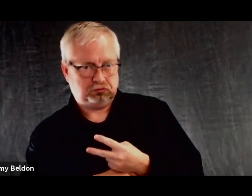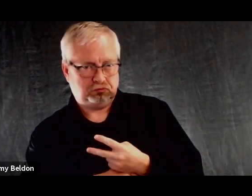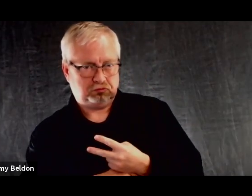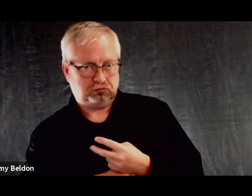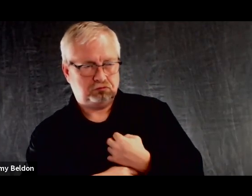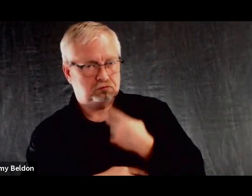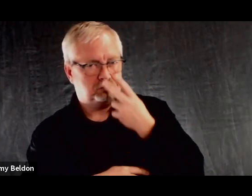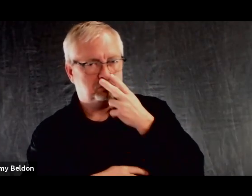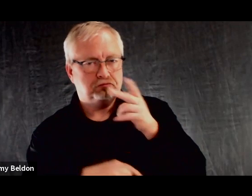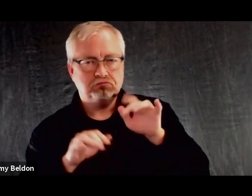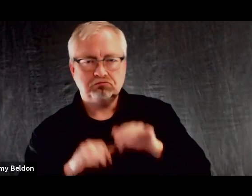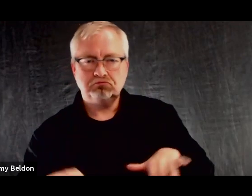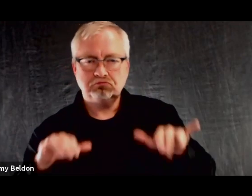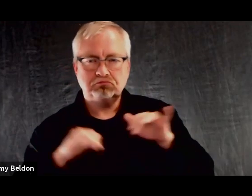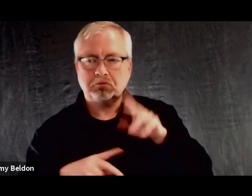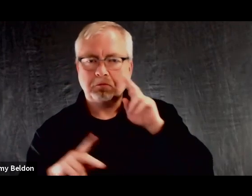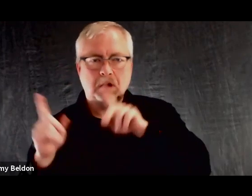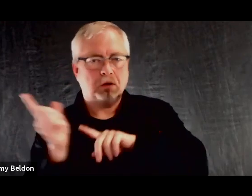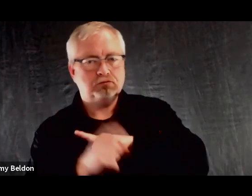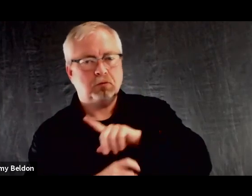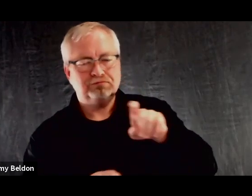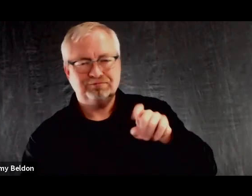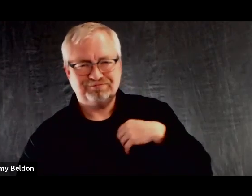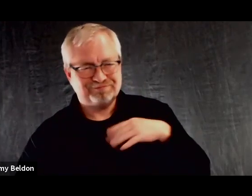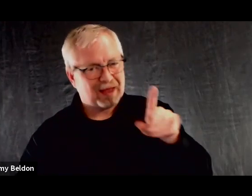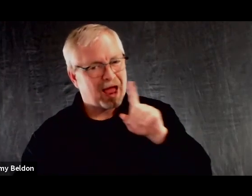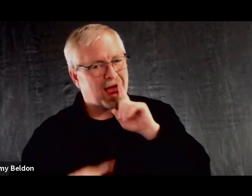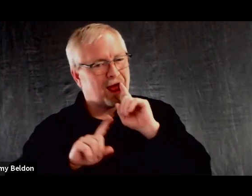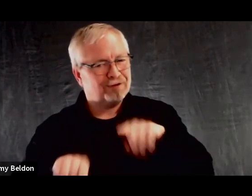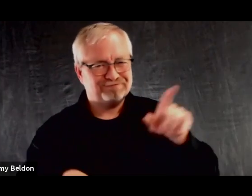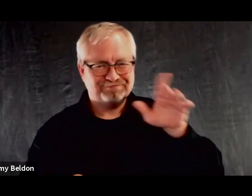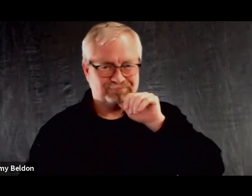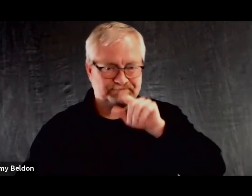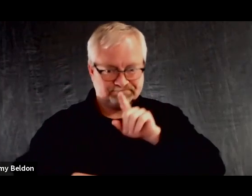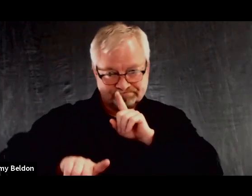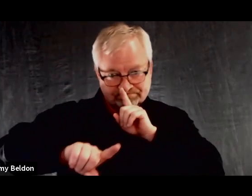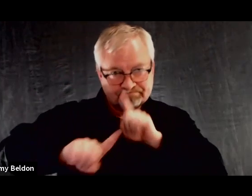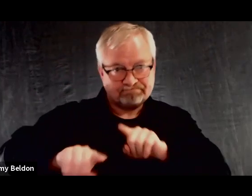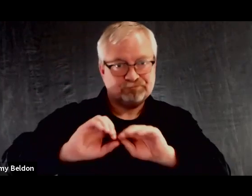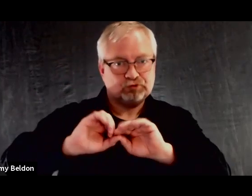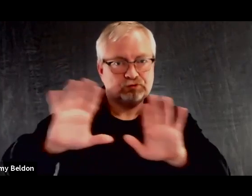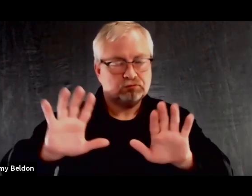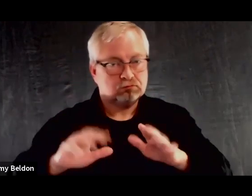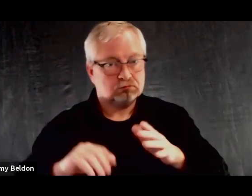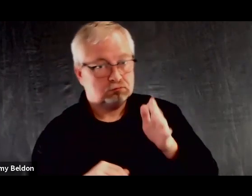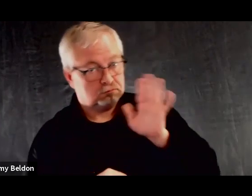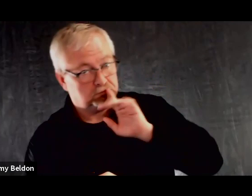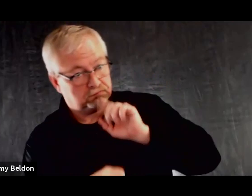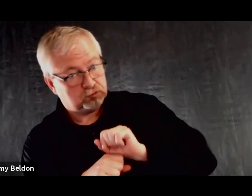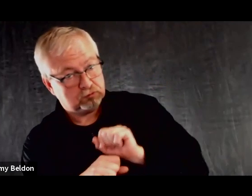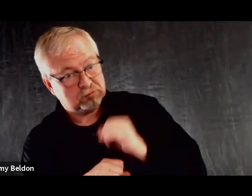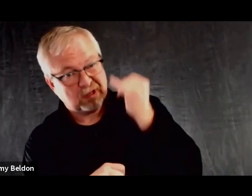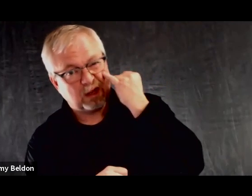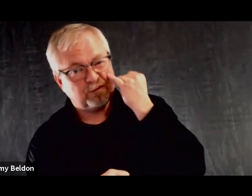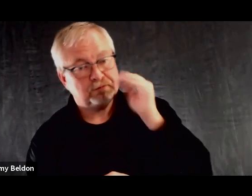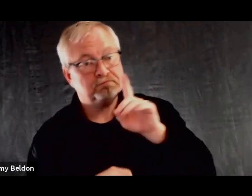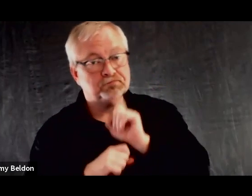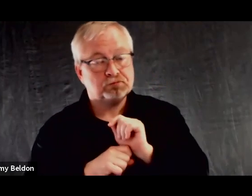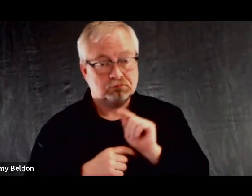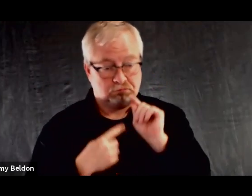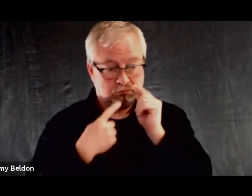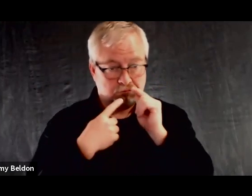getting answered. Once we get enough tests, enough molecular tests, that we can get through the list